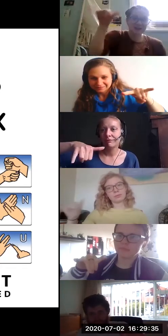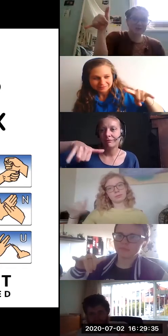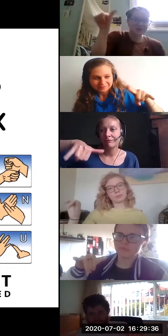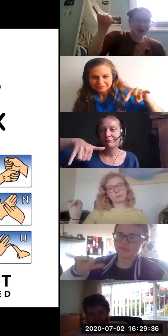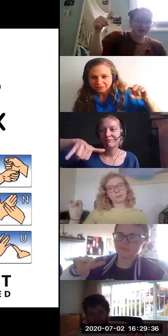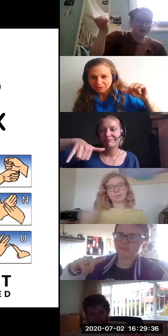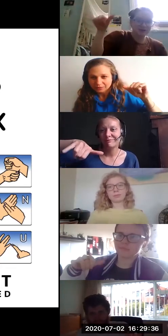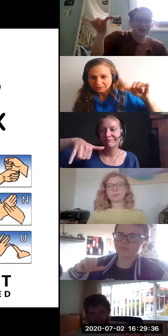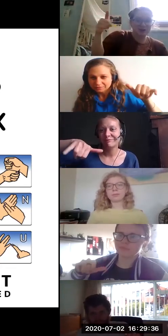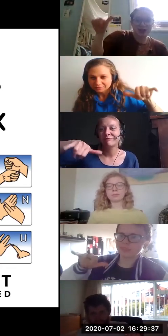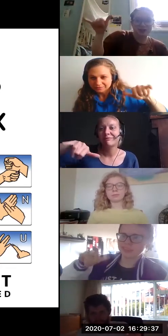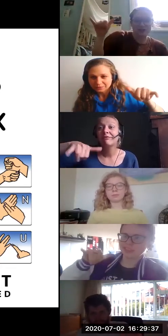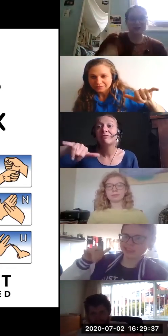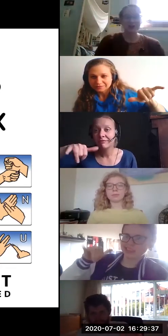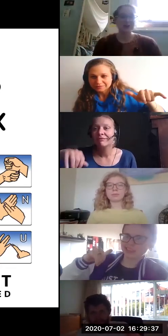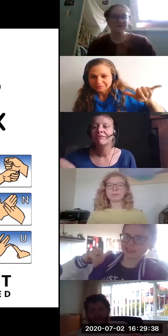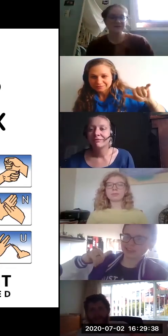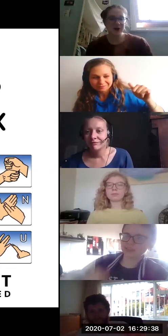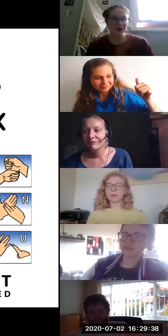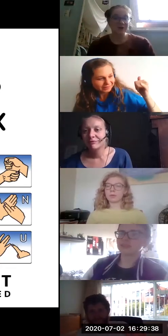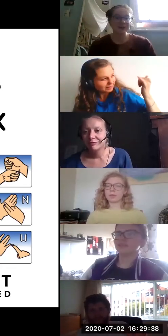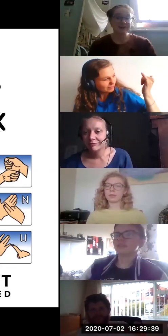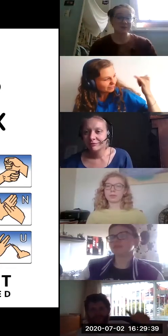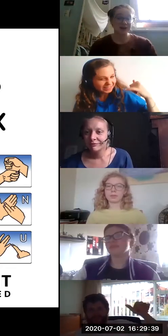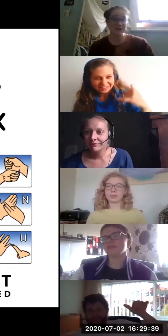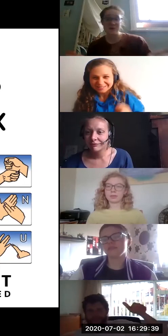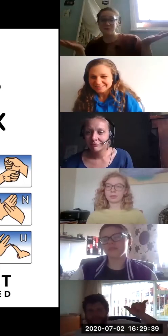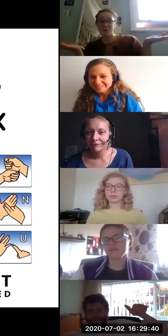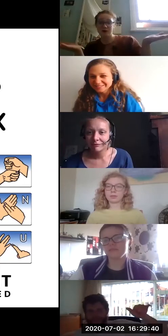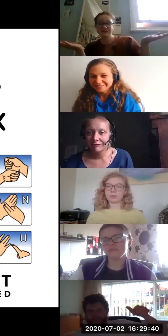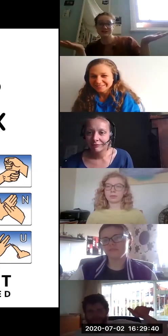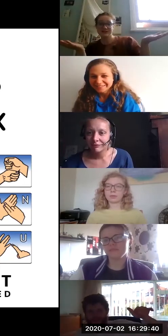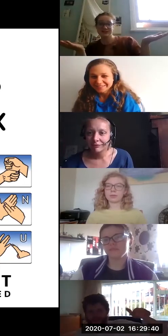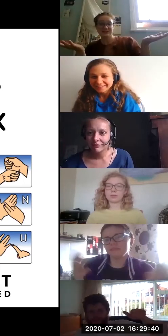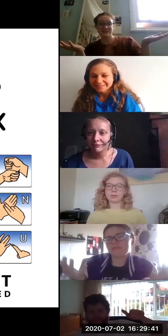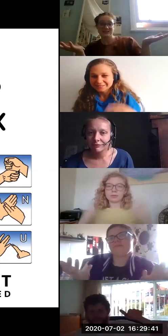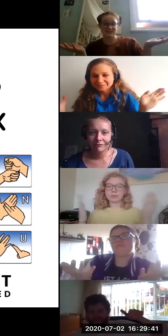you're like this one or that one, you're doing a which. You've got a really easy one.